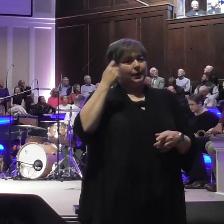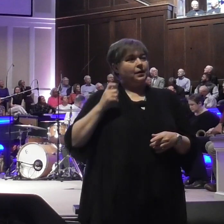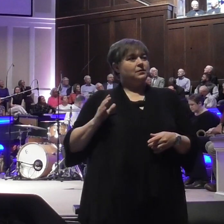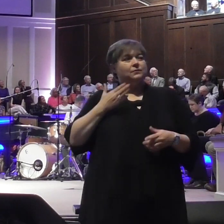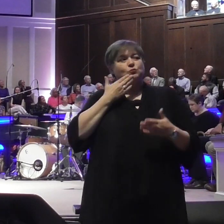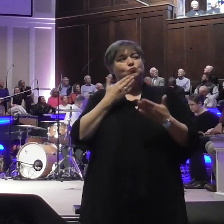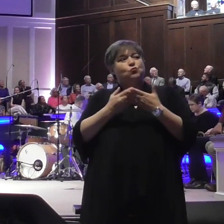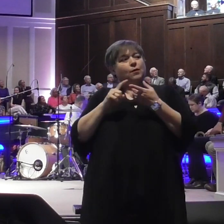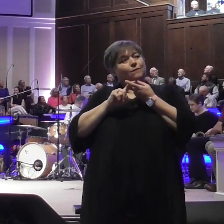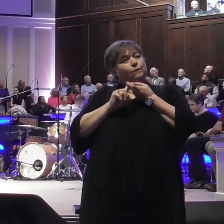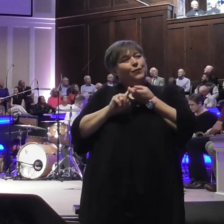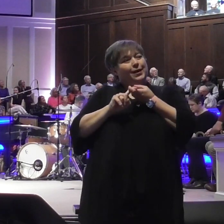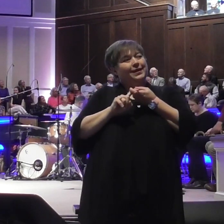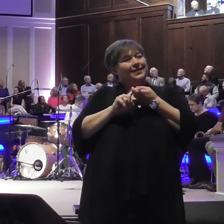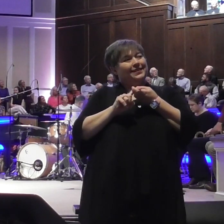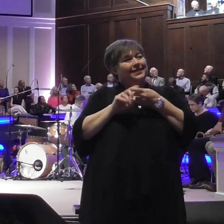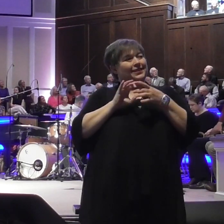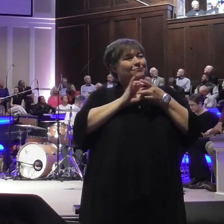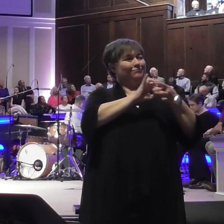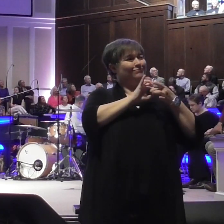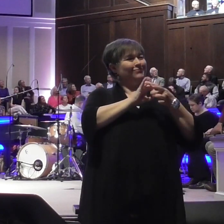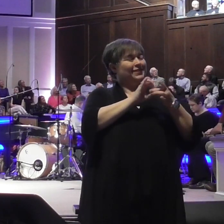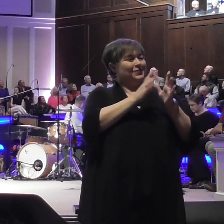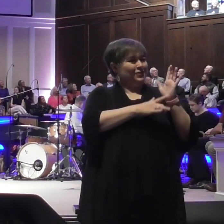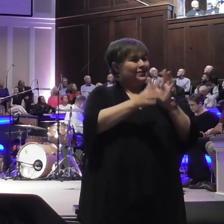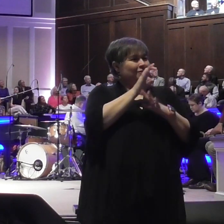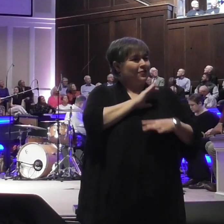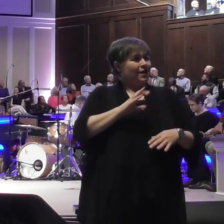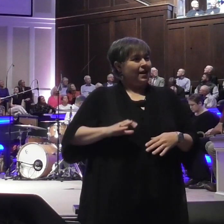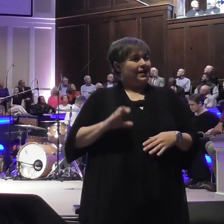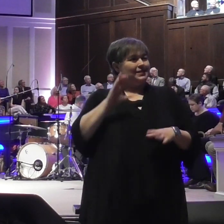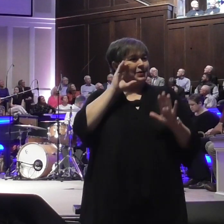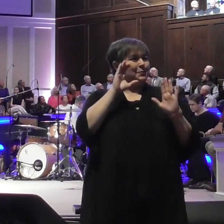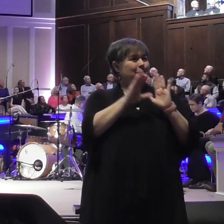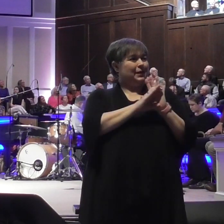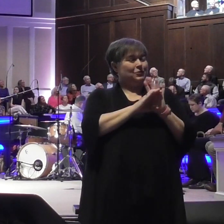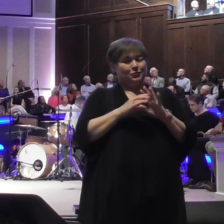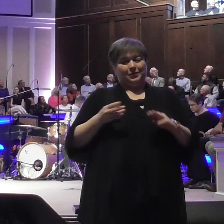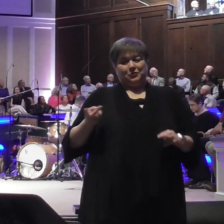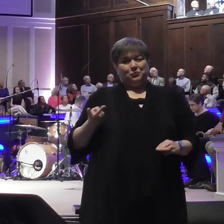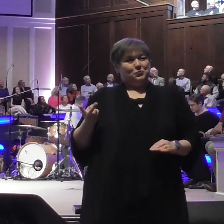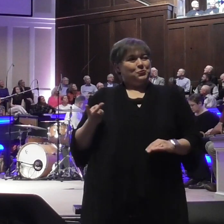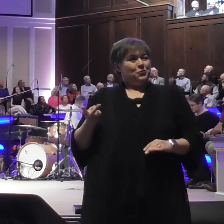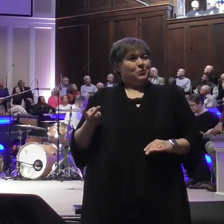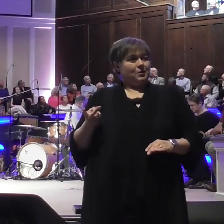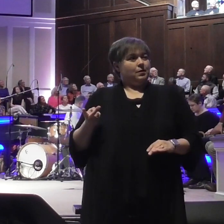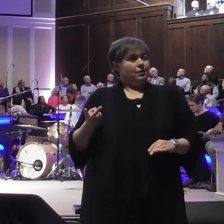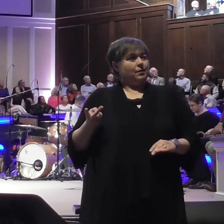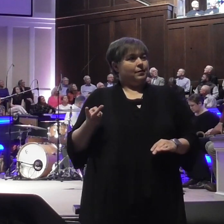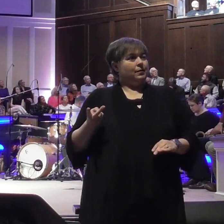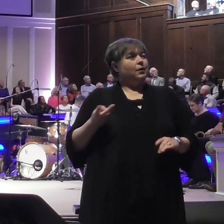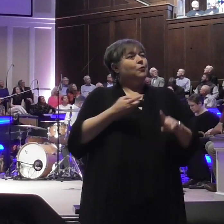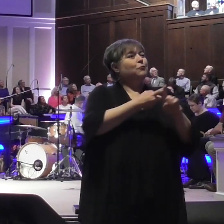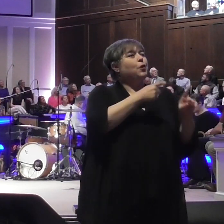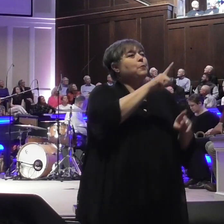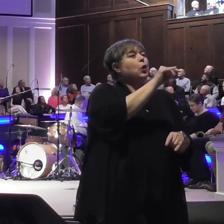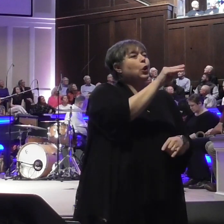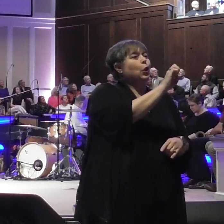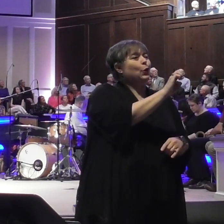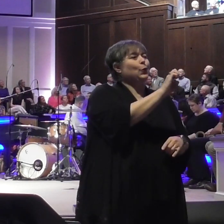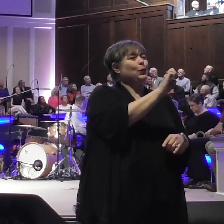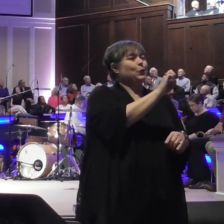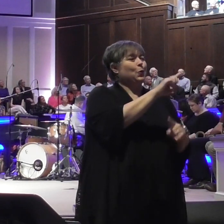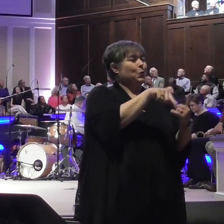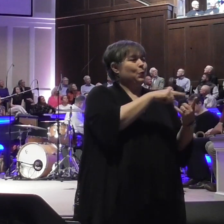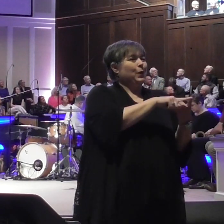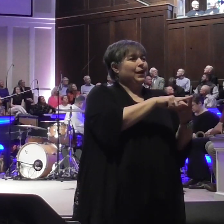friends in Jesus Christ. And it's a picture very often from the Gospel of Luke, when those friends